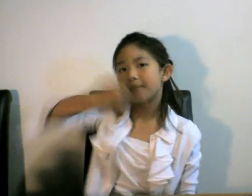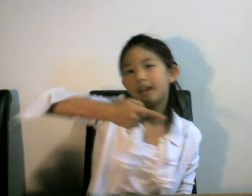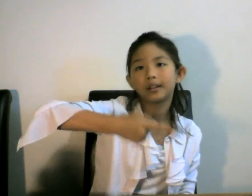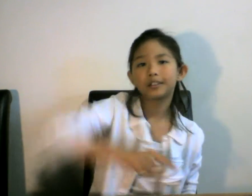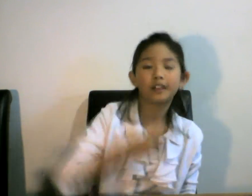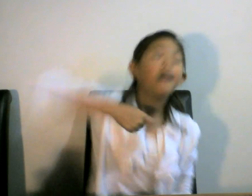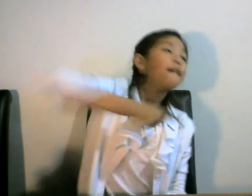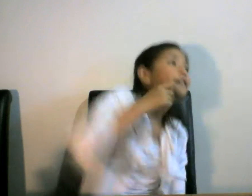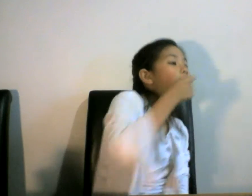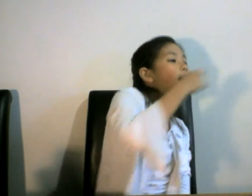Baby, you're a